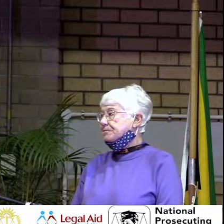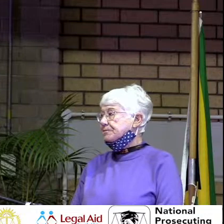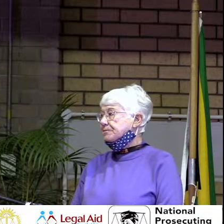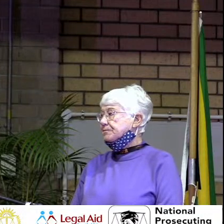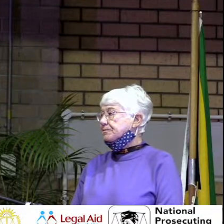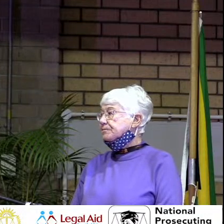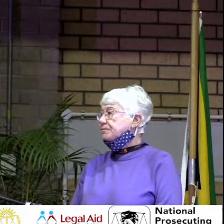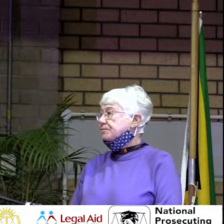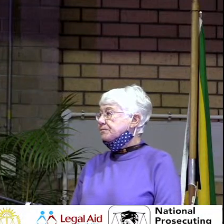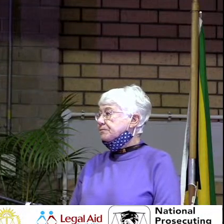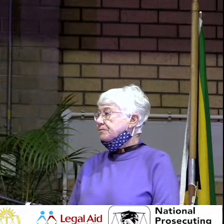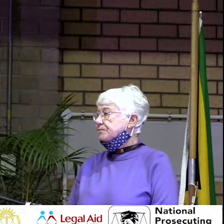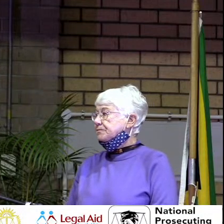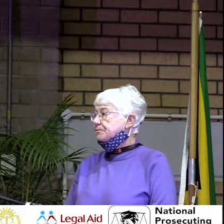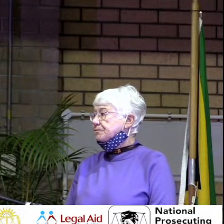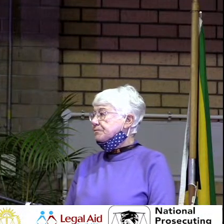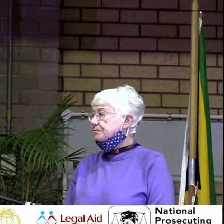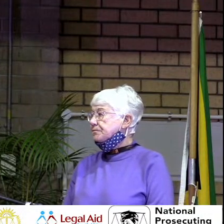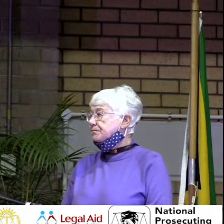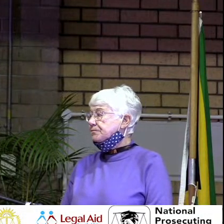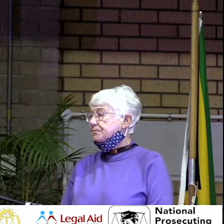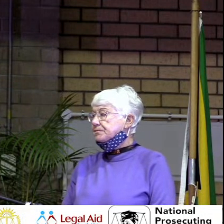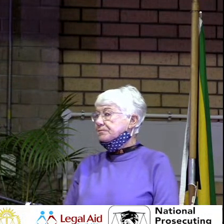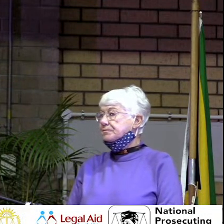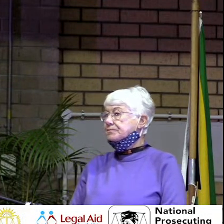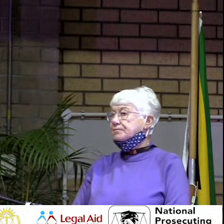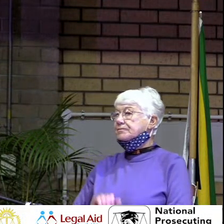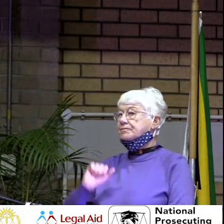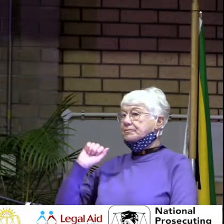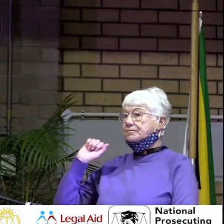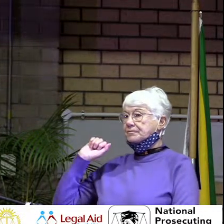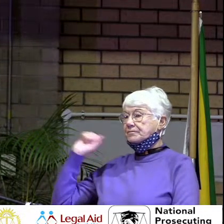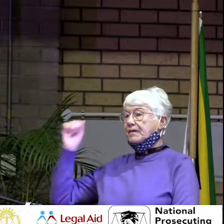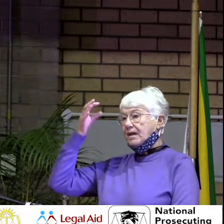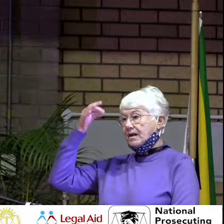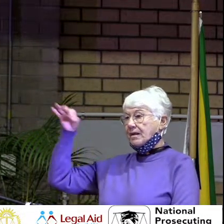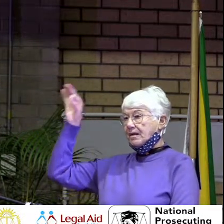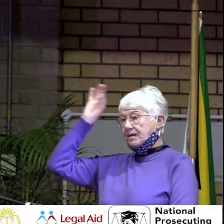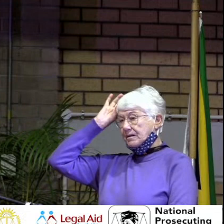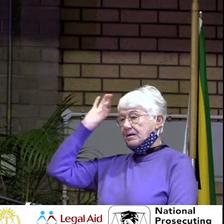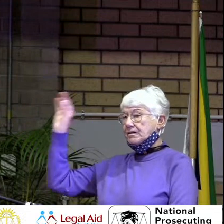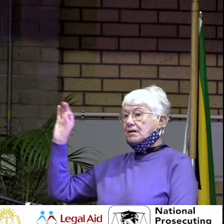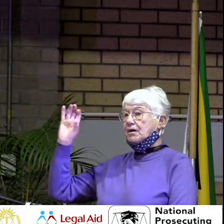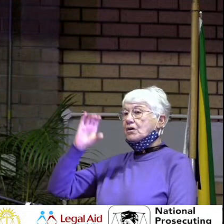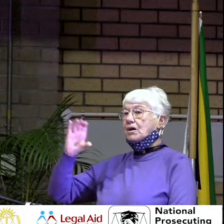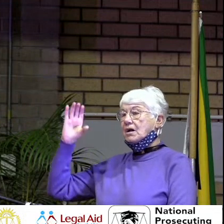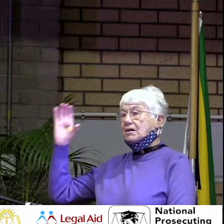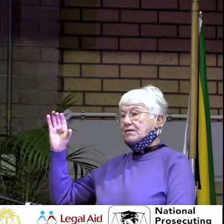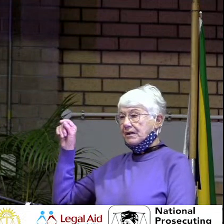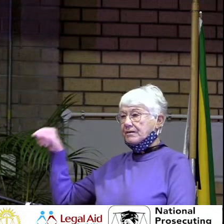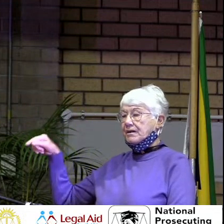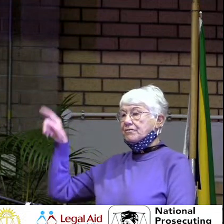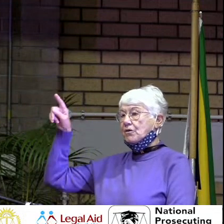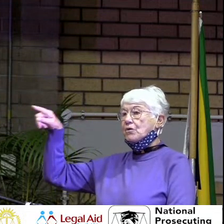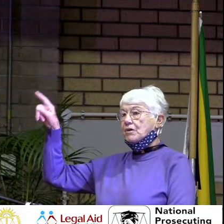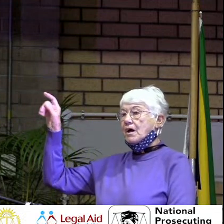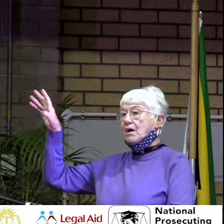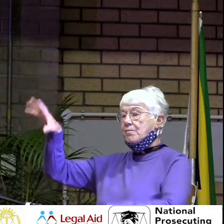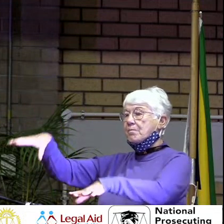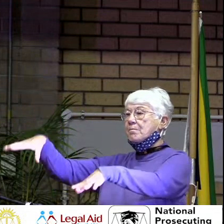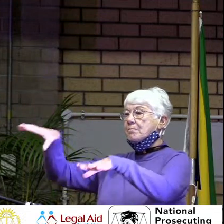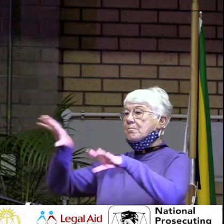Deputy Minister for the Department of Justice and Constitutional Development and Member of Parliament, Honorable John Jeffery.